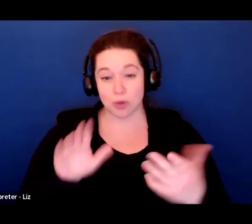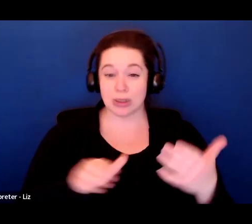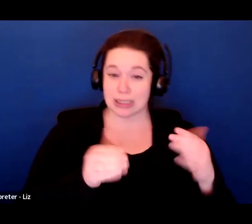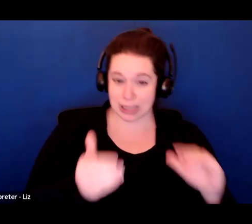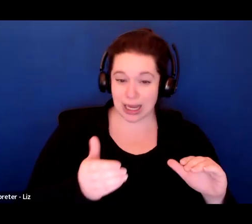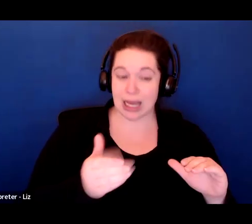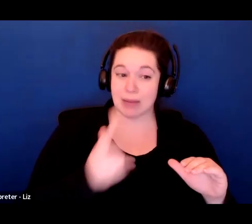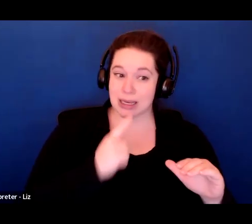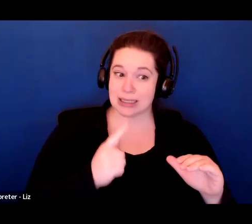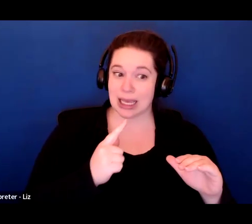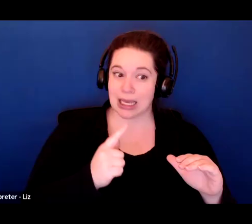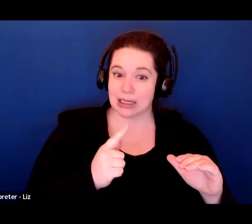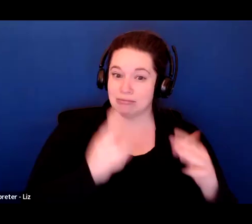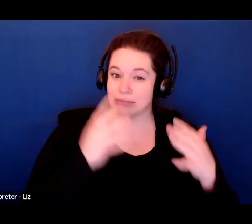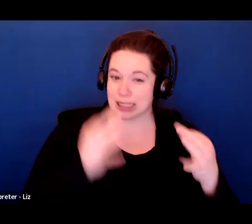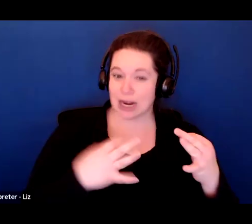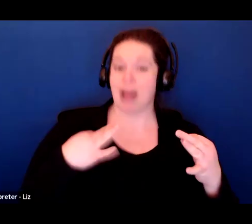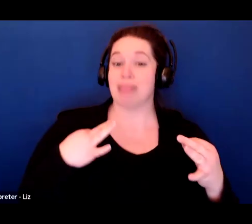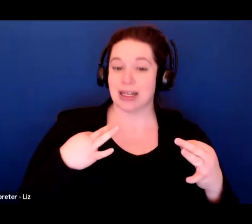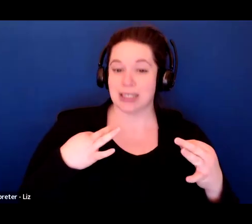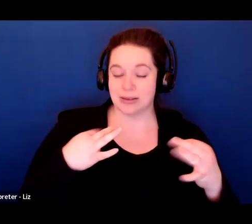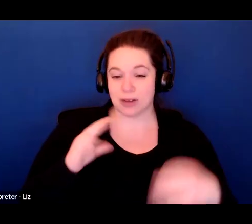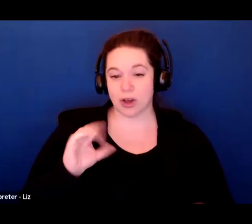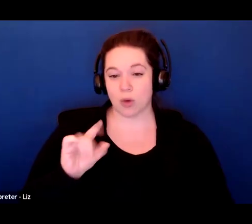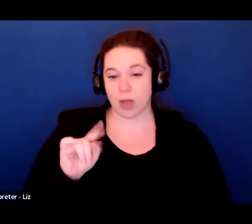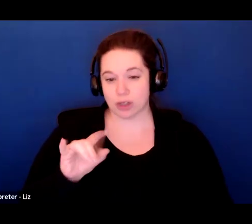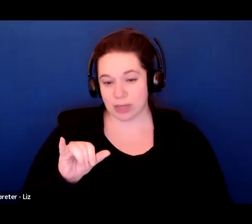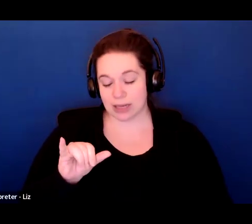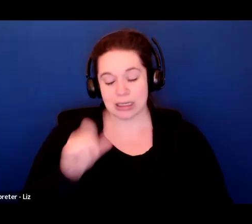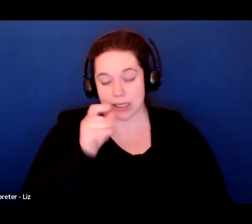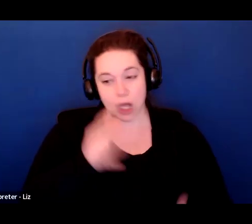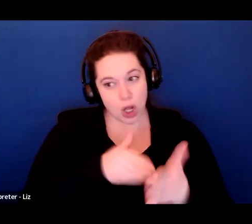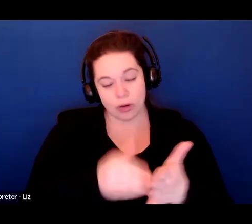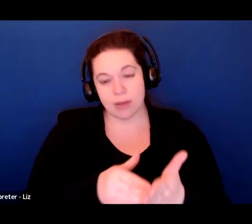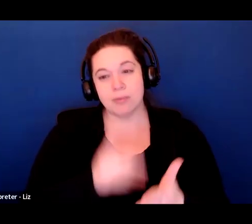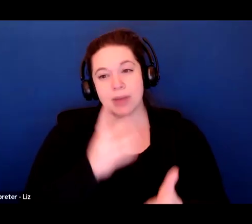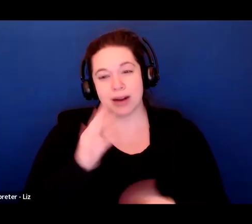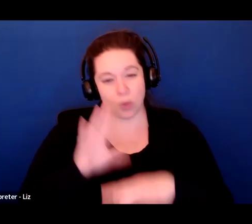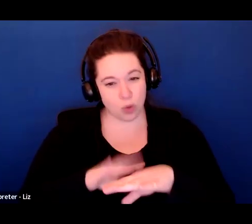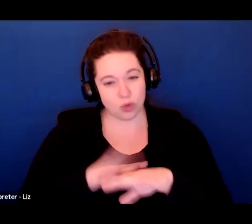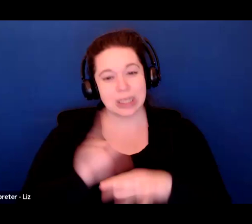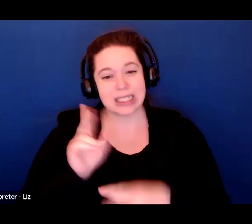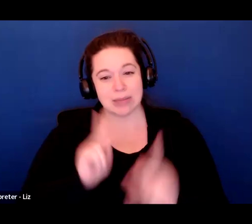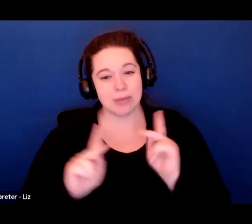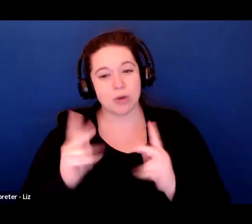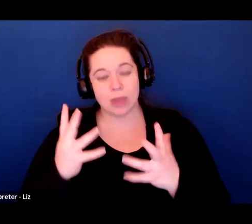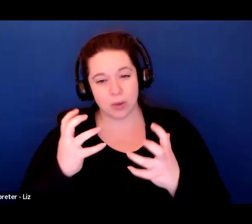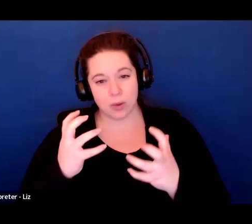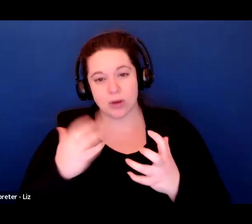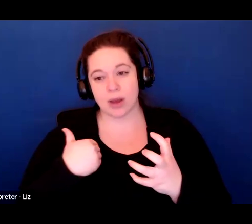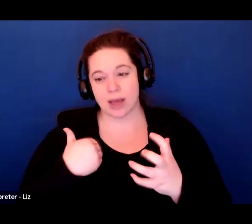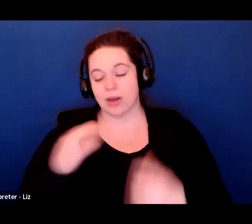elective colostomy. They're few and far between, but I put it out there as a warning. Some people want to have